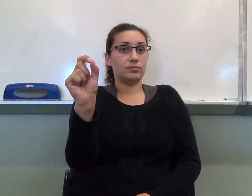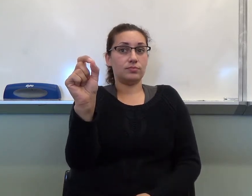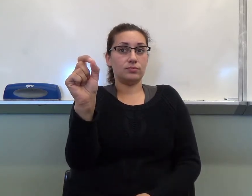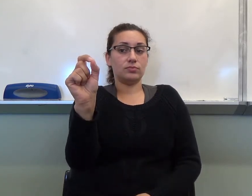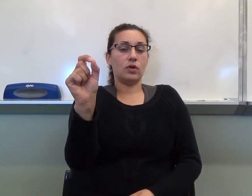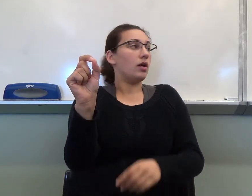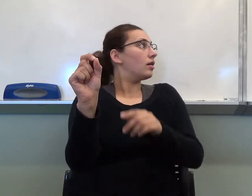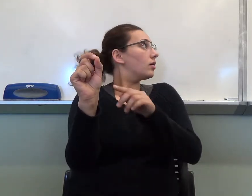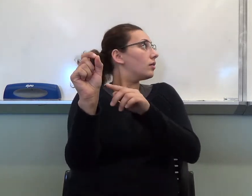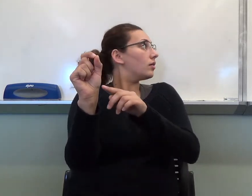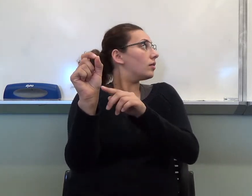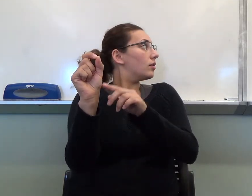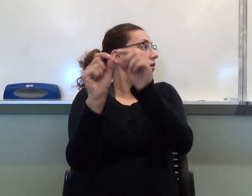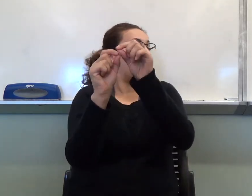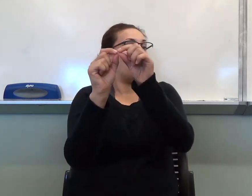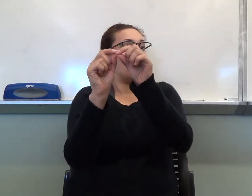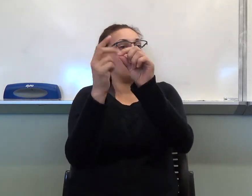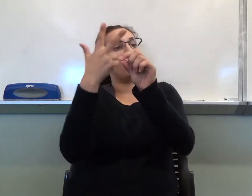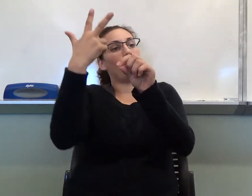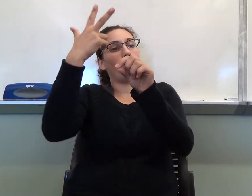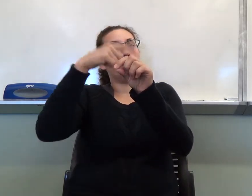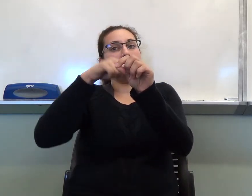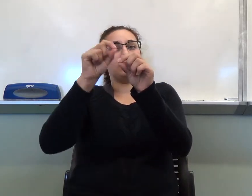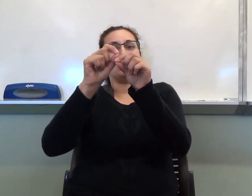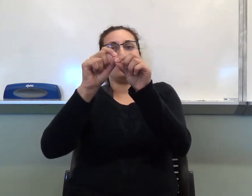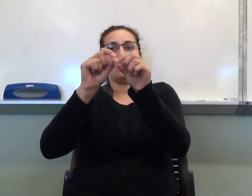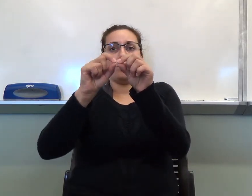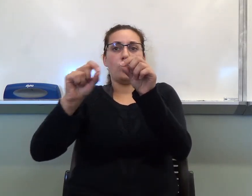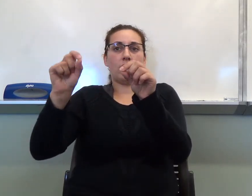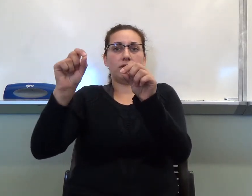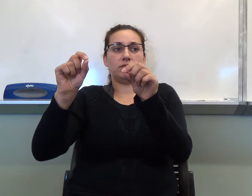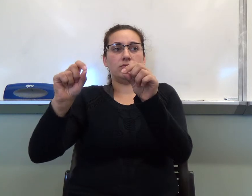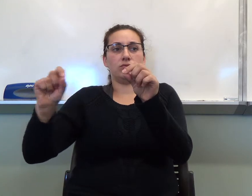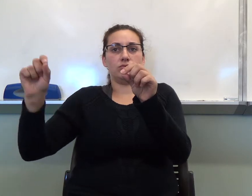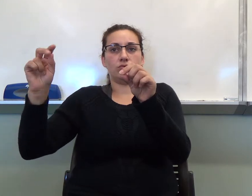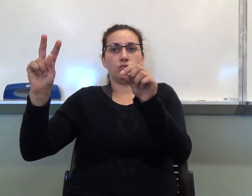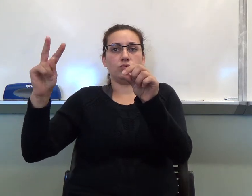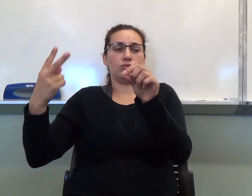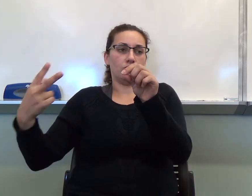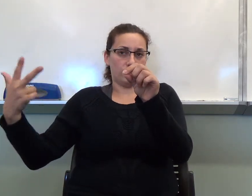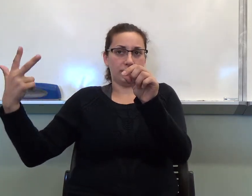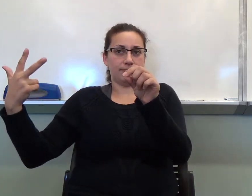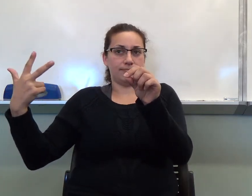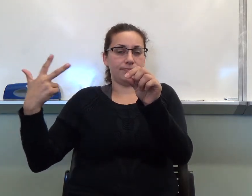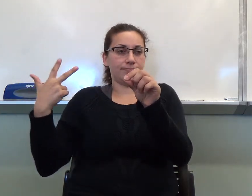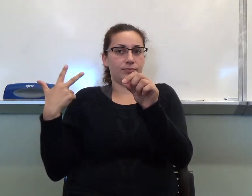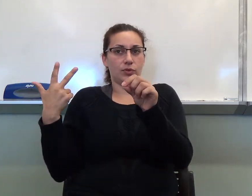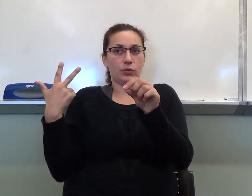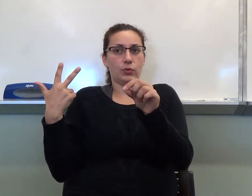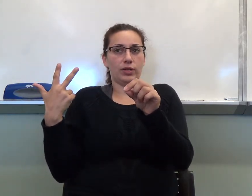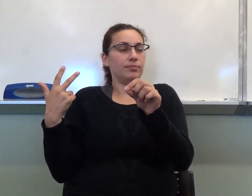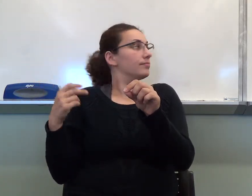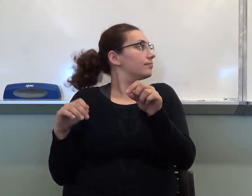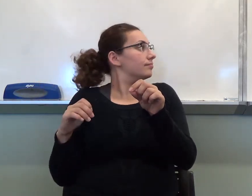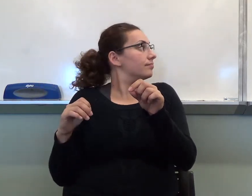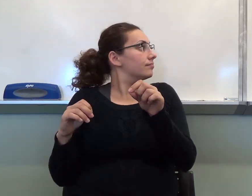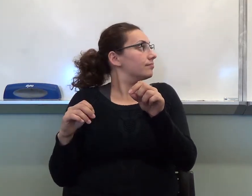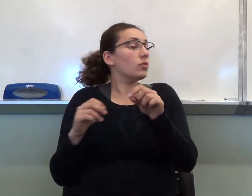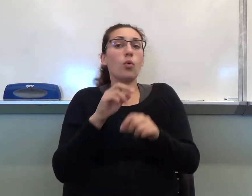times. So, boing, boing, boing. So this is 1.4 grams. That's it. Very simple.